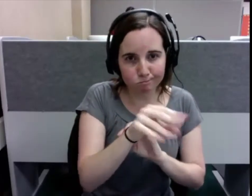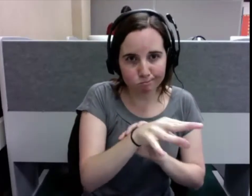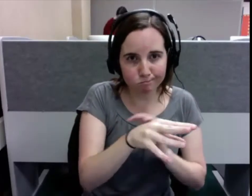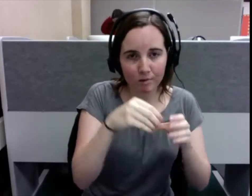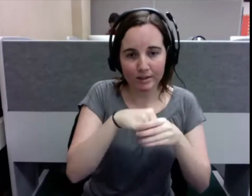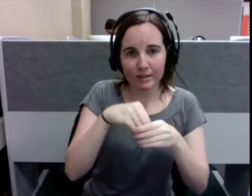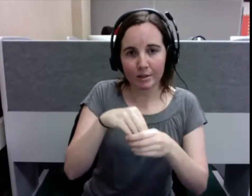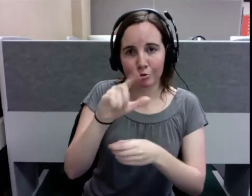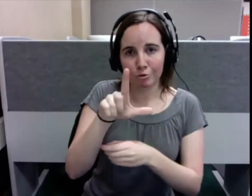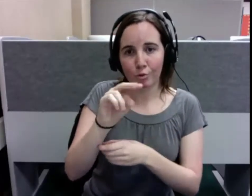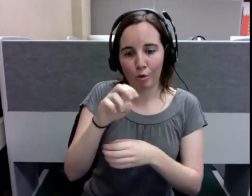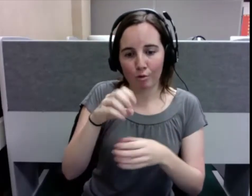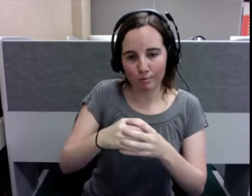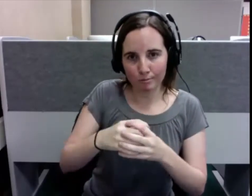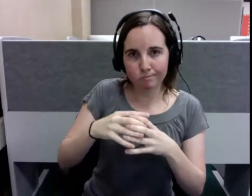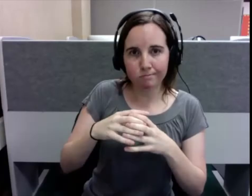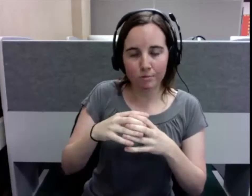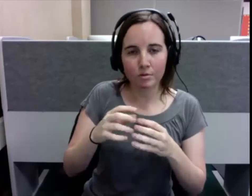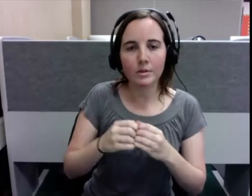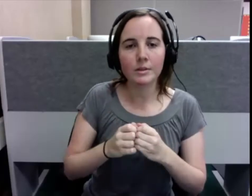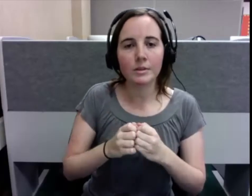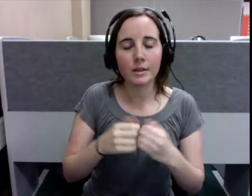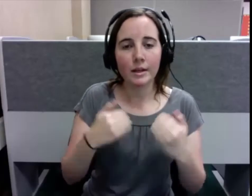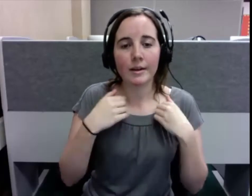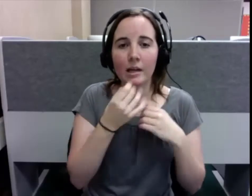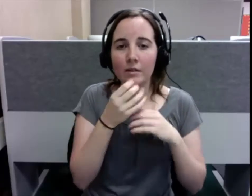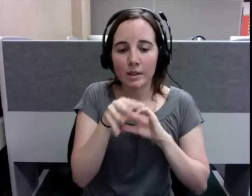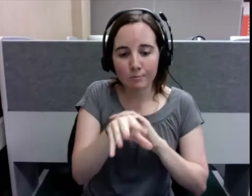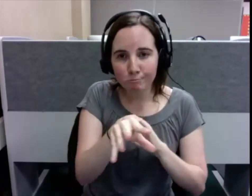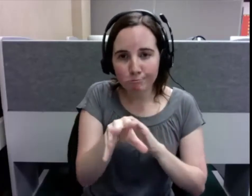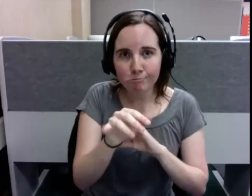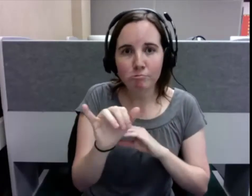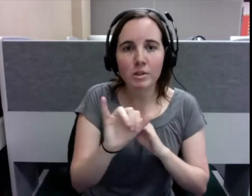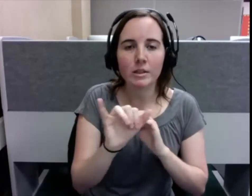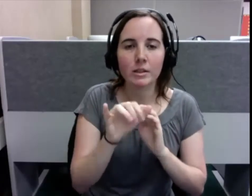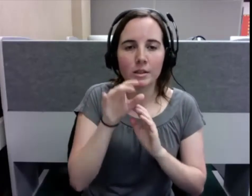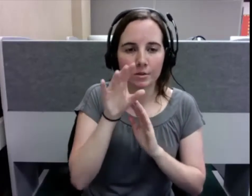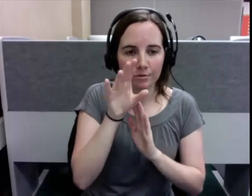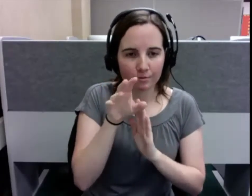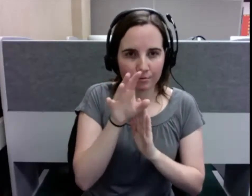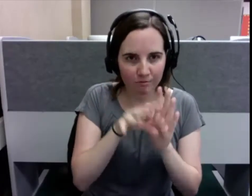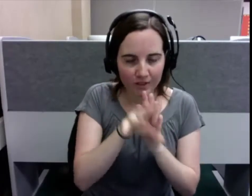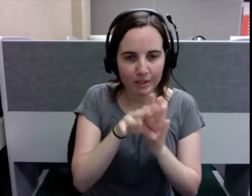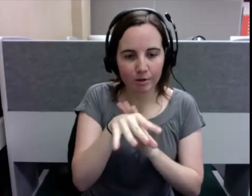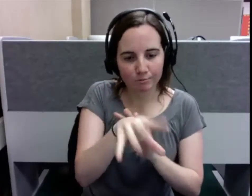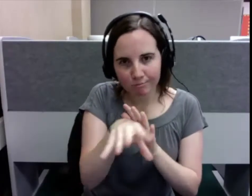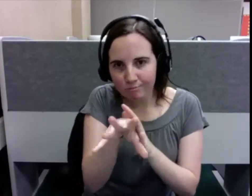also a very bright light. There is a video chip on the end of the scope. So the physician is actually watching on